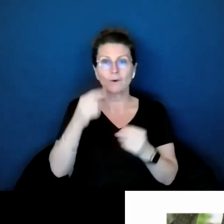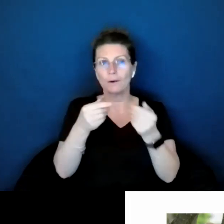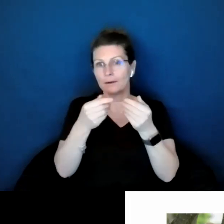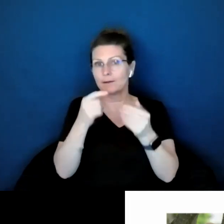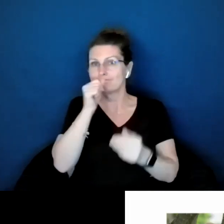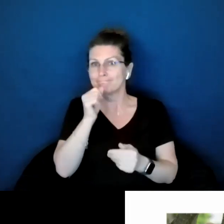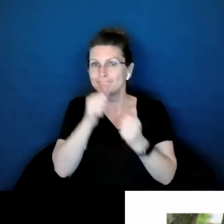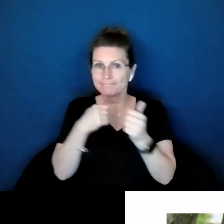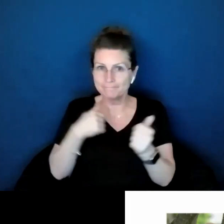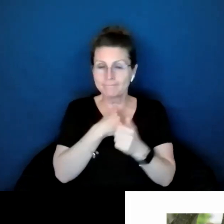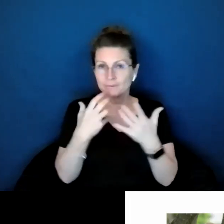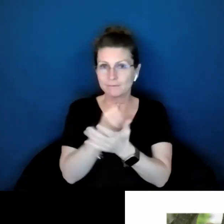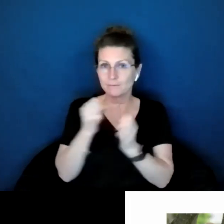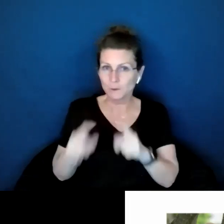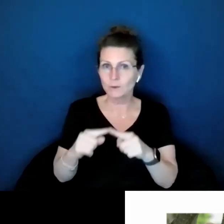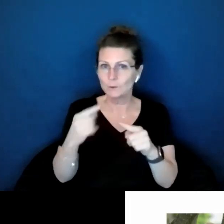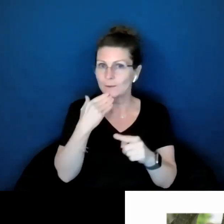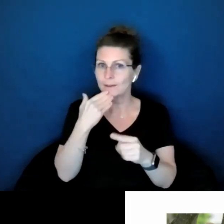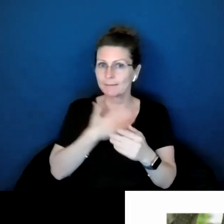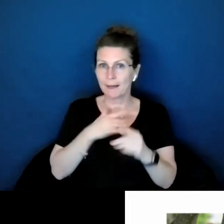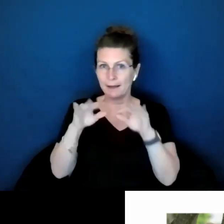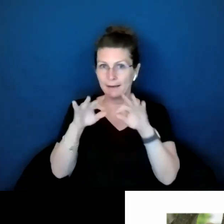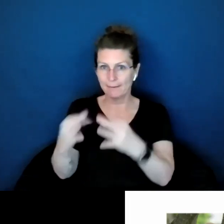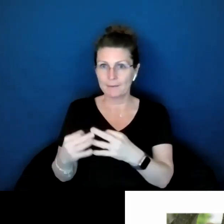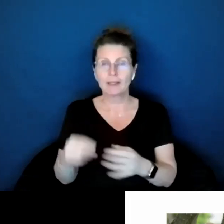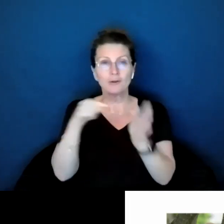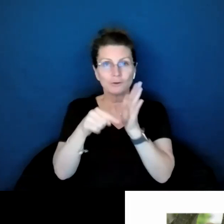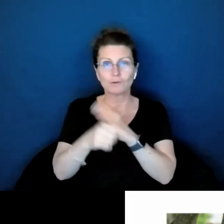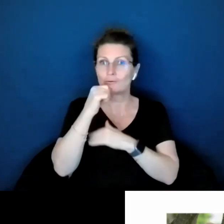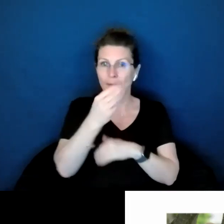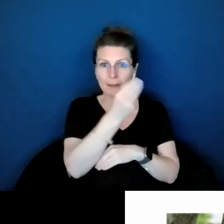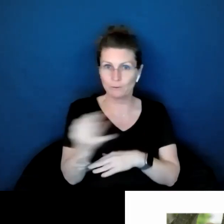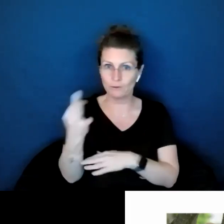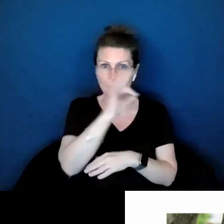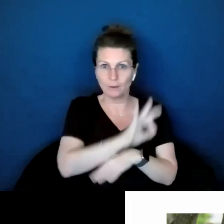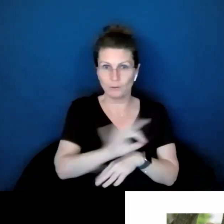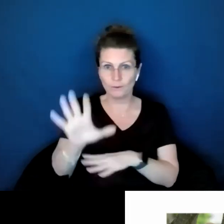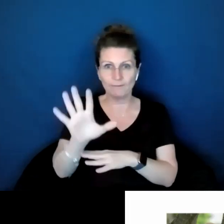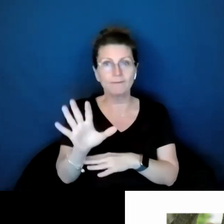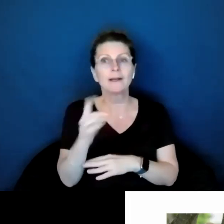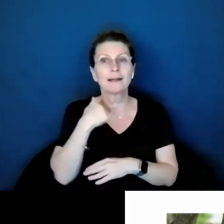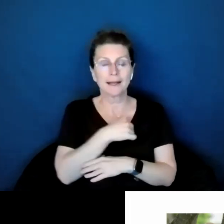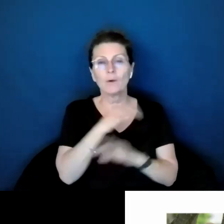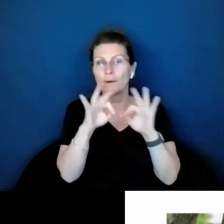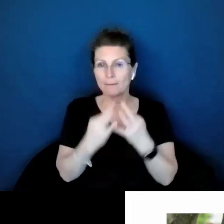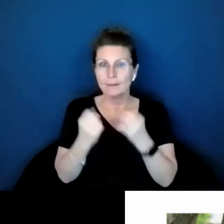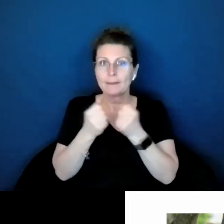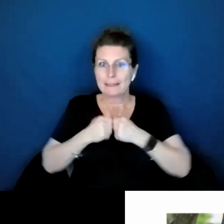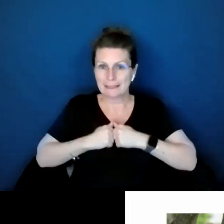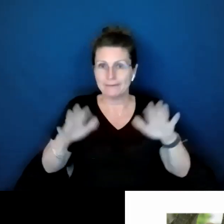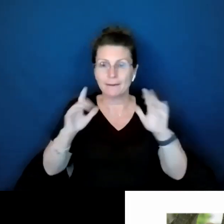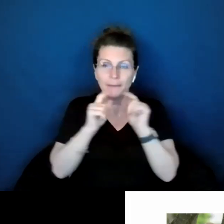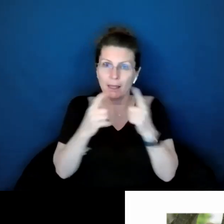opportunity. As we all know, research is not a Monday to Friday, 9-to-5 job, and our families make sacrifices to support